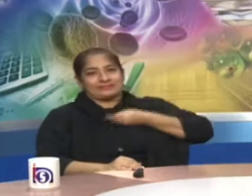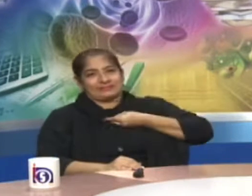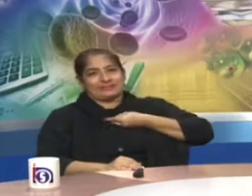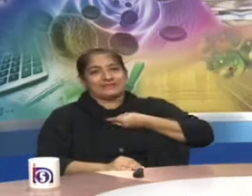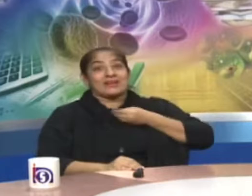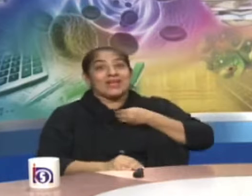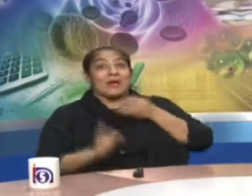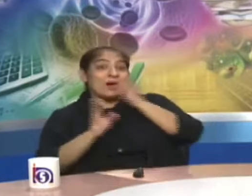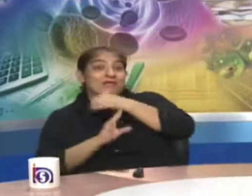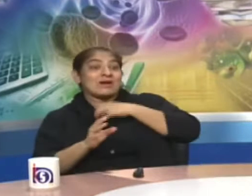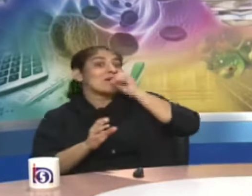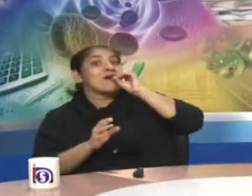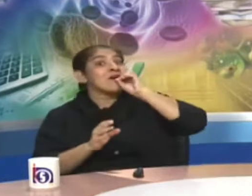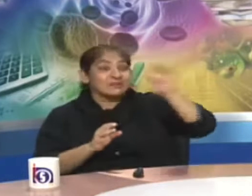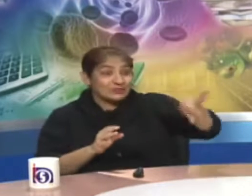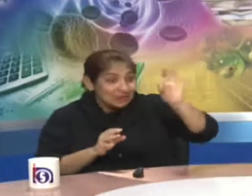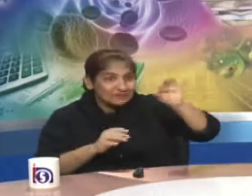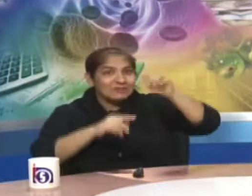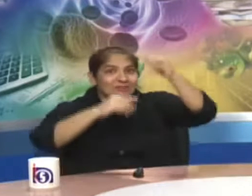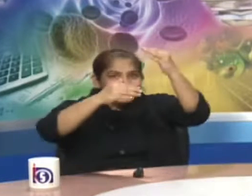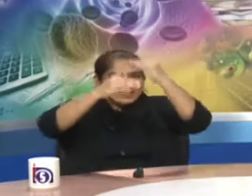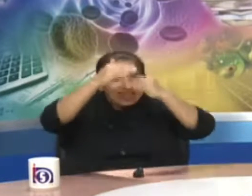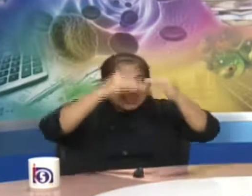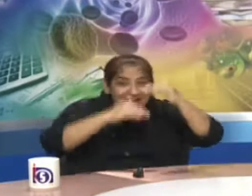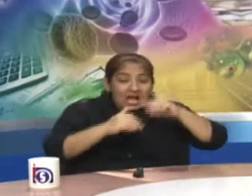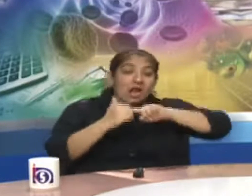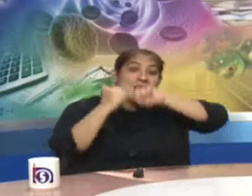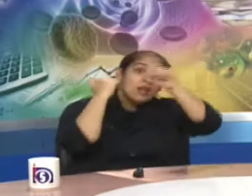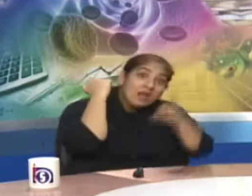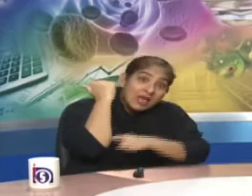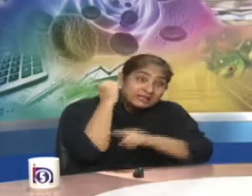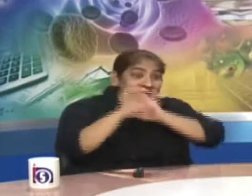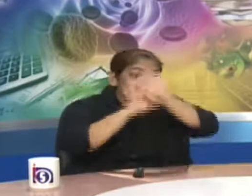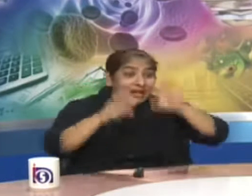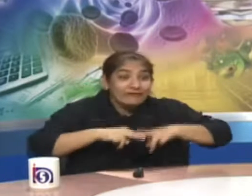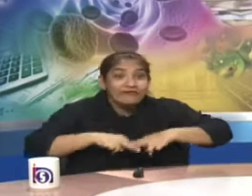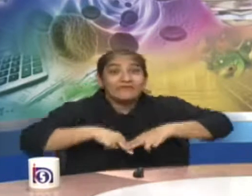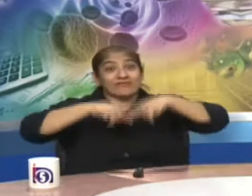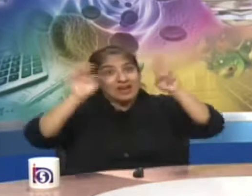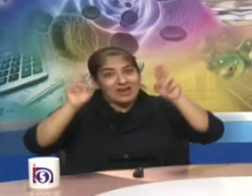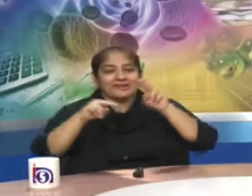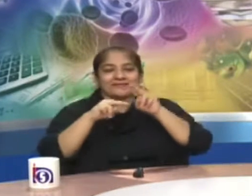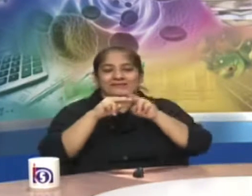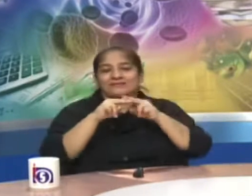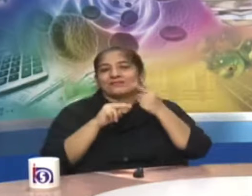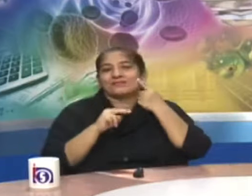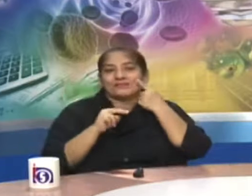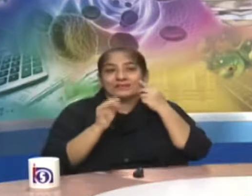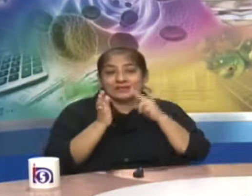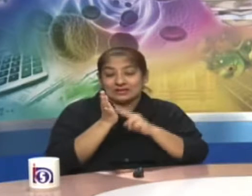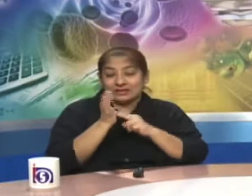settlement. That is the final paperwork.